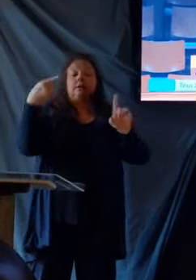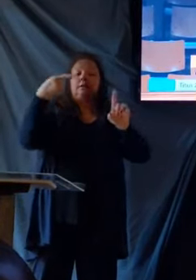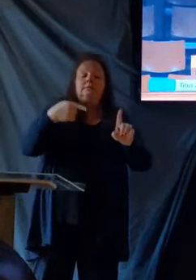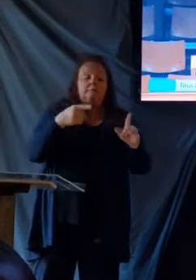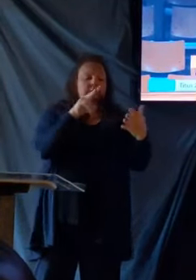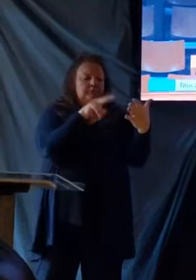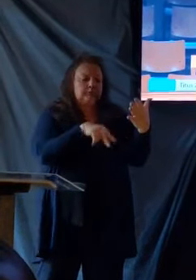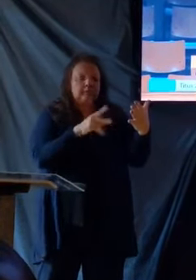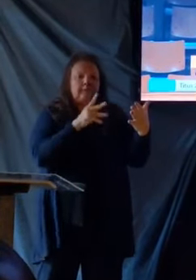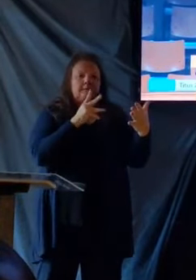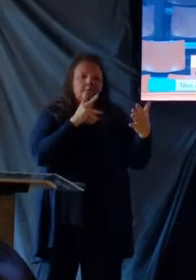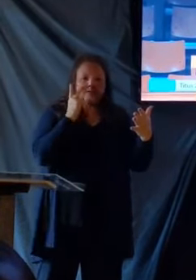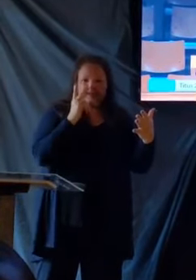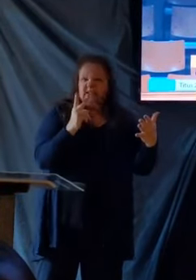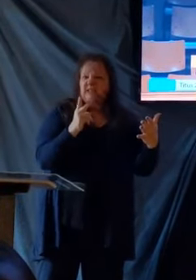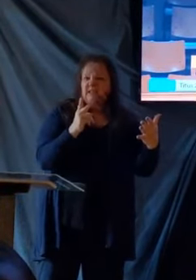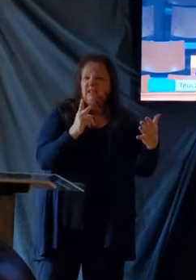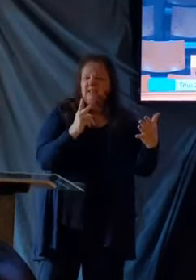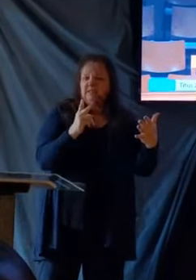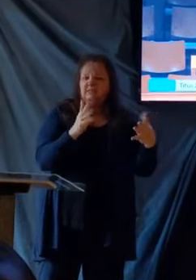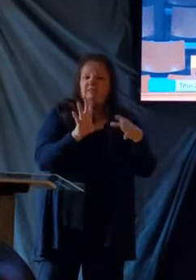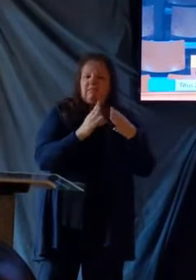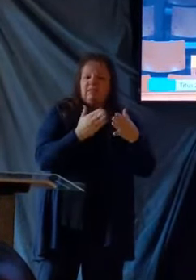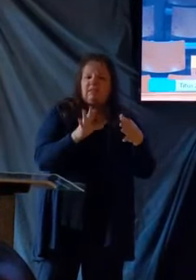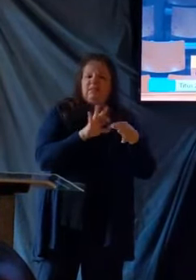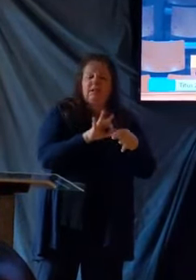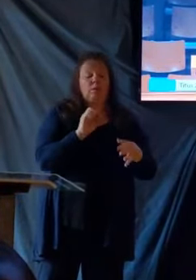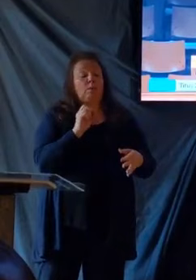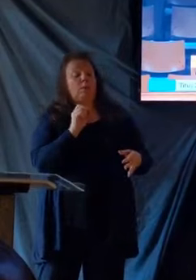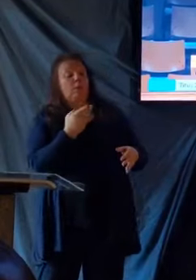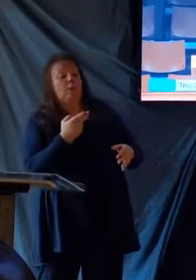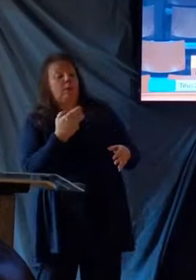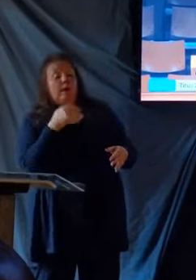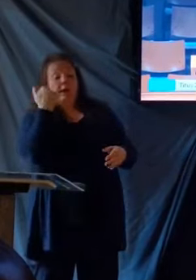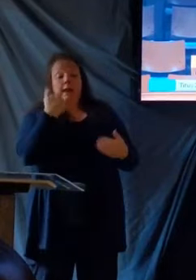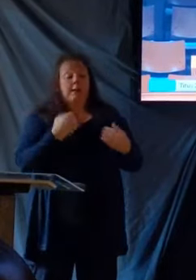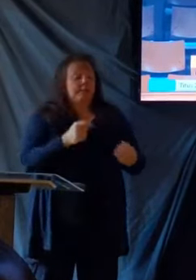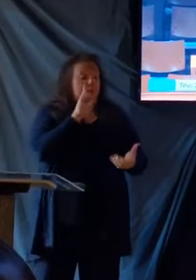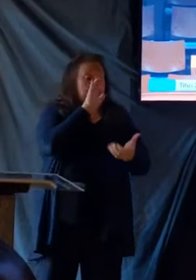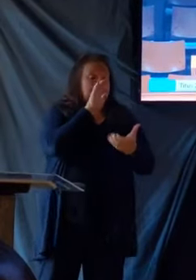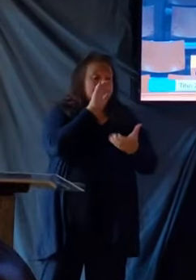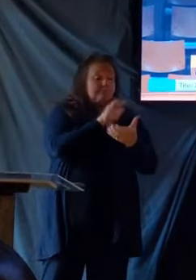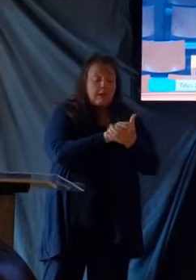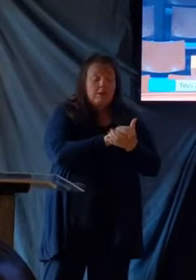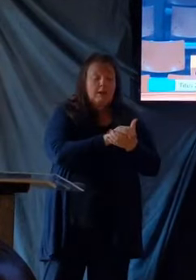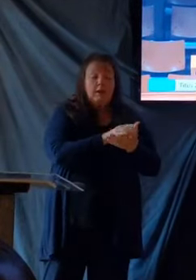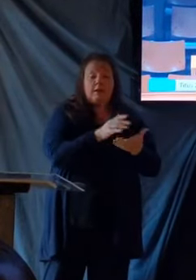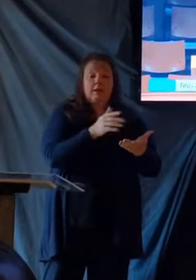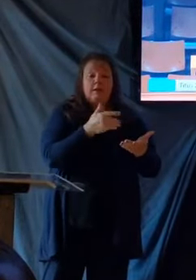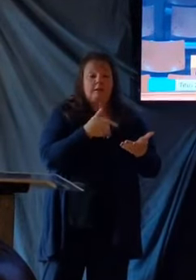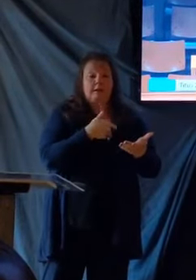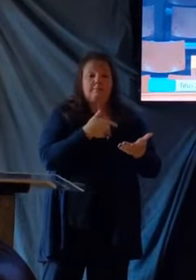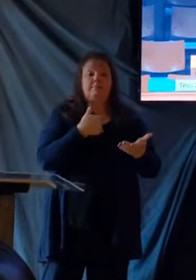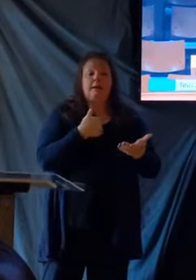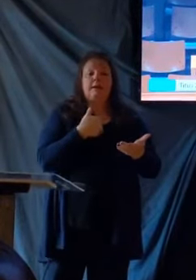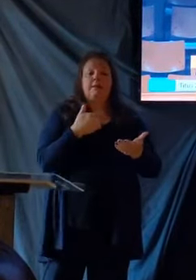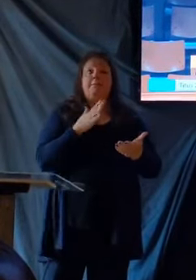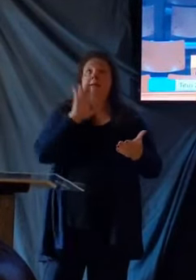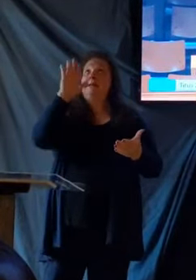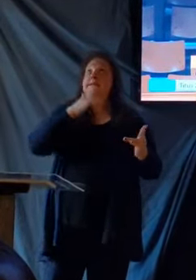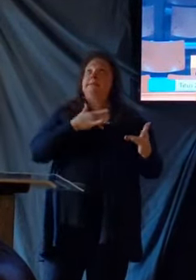of Scripture, and he deals with matters perhaps related that would say, well, if you don't have a husband, this doesn't apply. But godly character applies